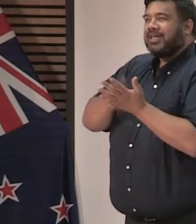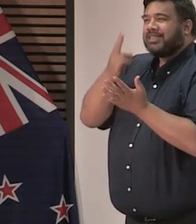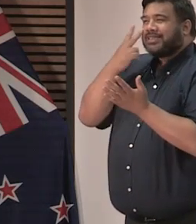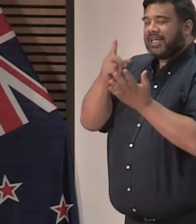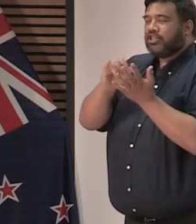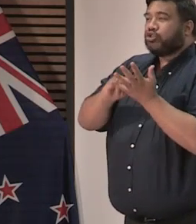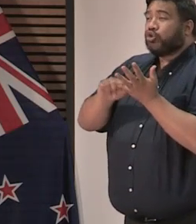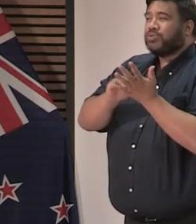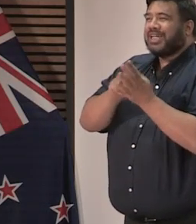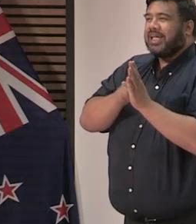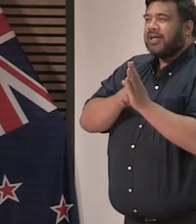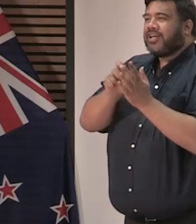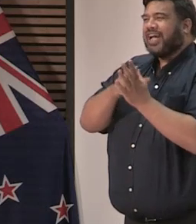that